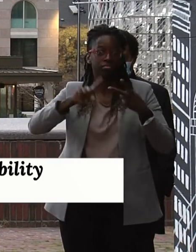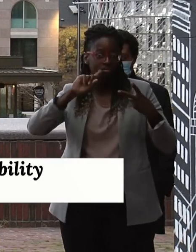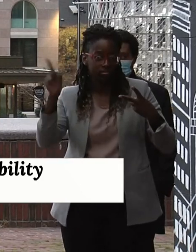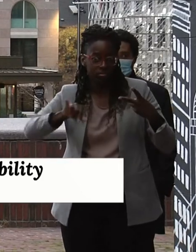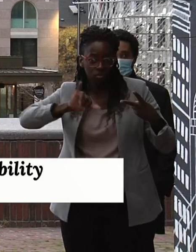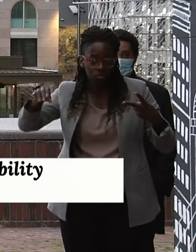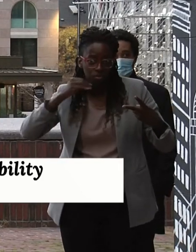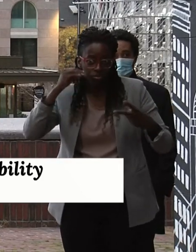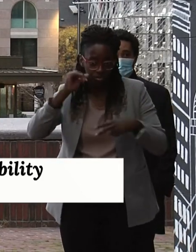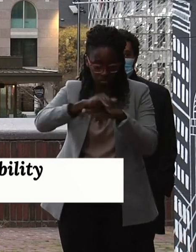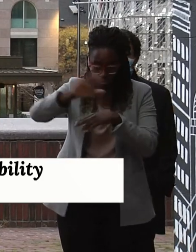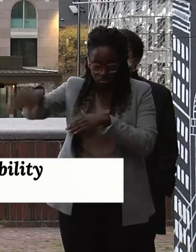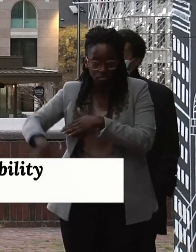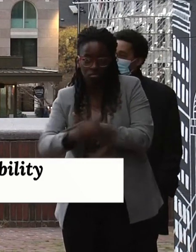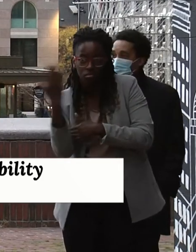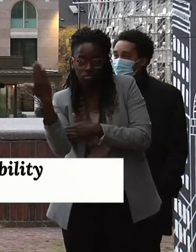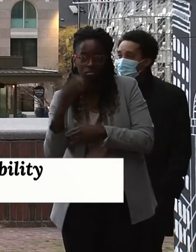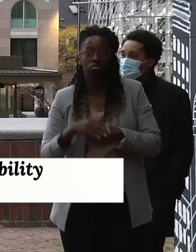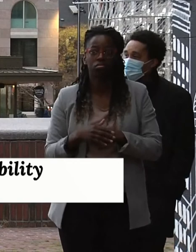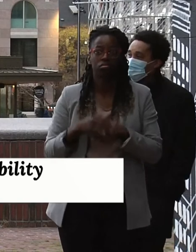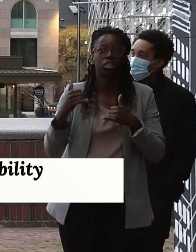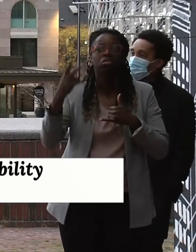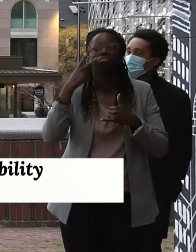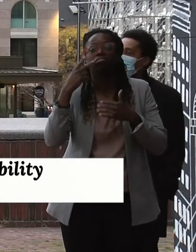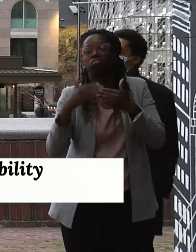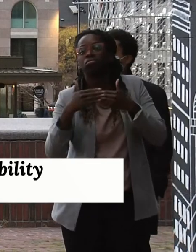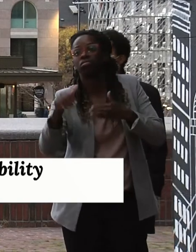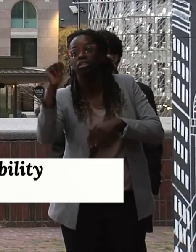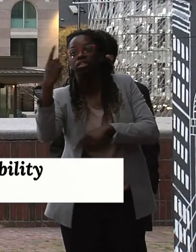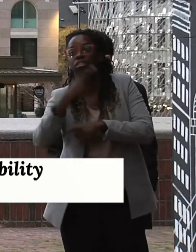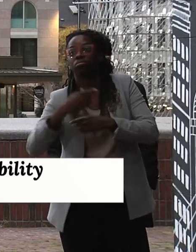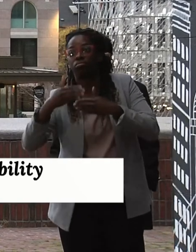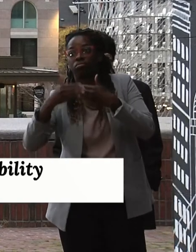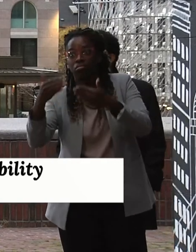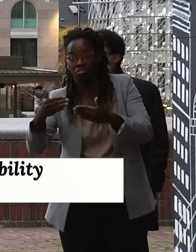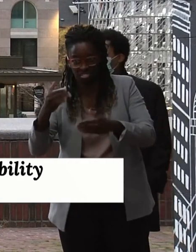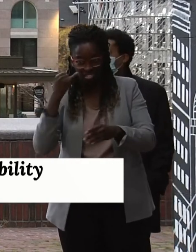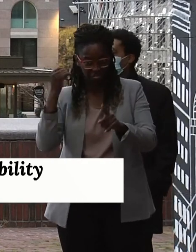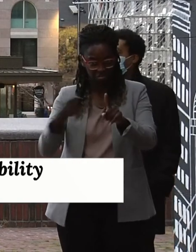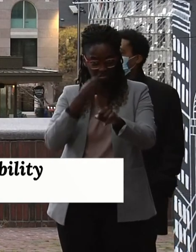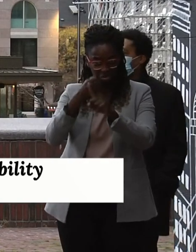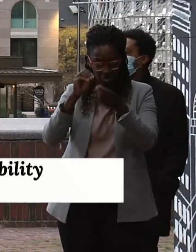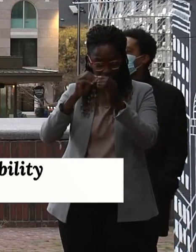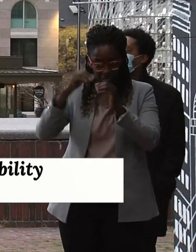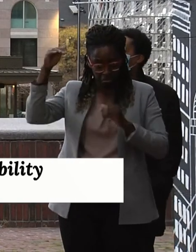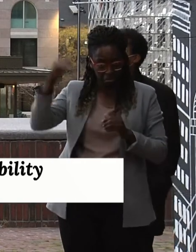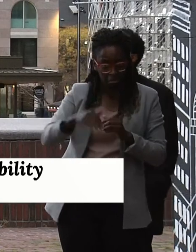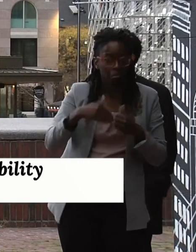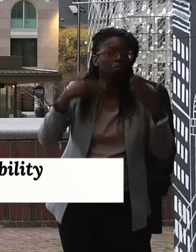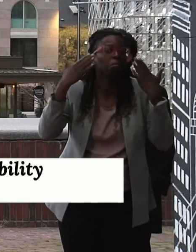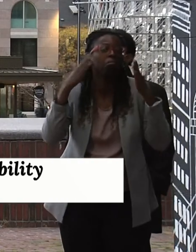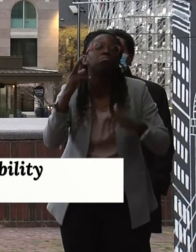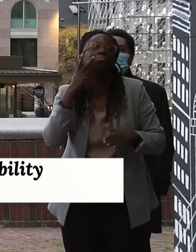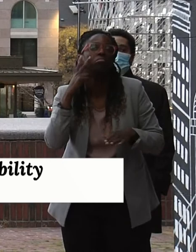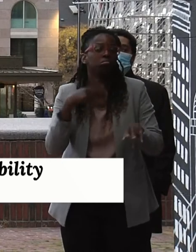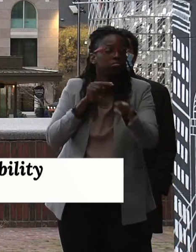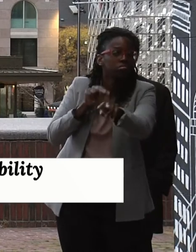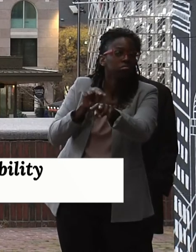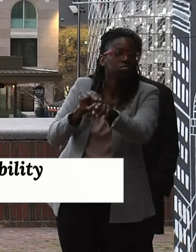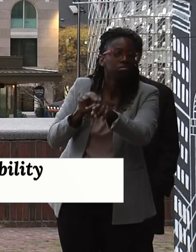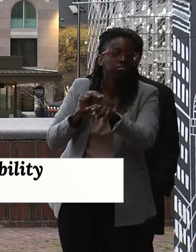residents to get tested, they responded in a big way. We've averaged 2,500 tests per day for several days. So that's a